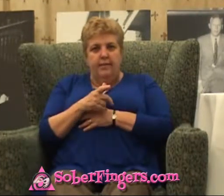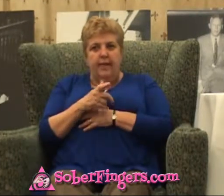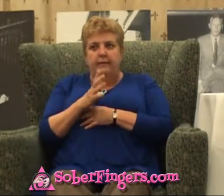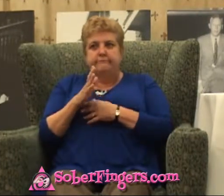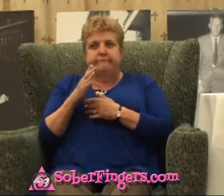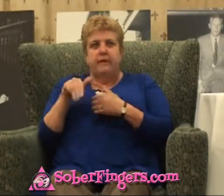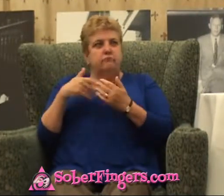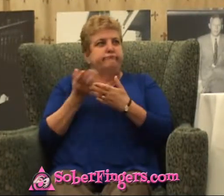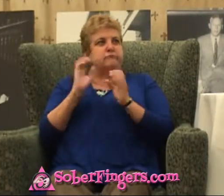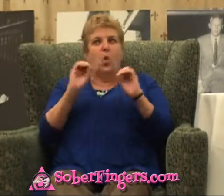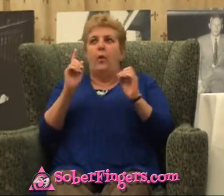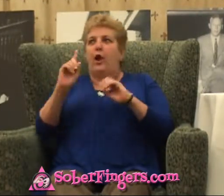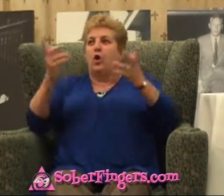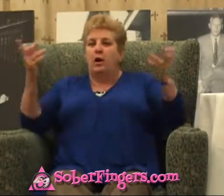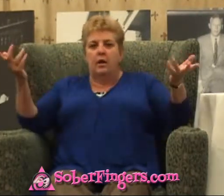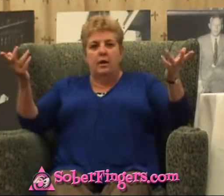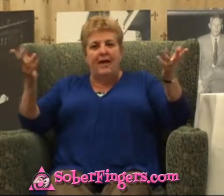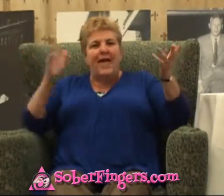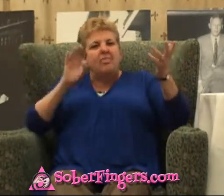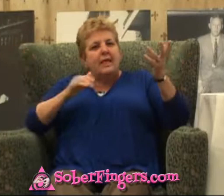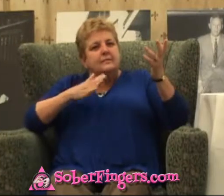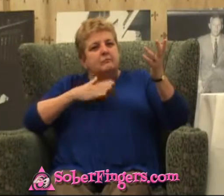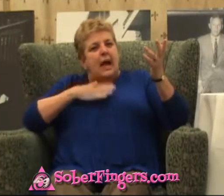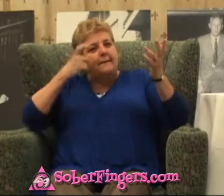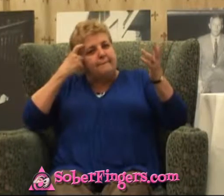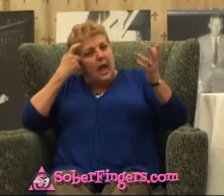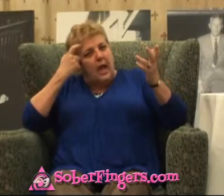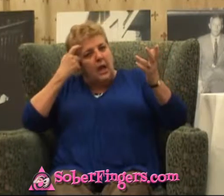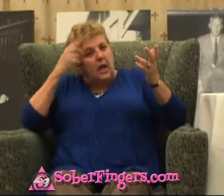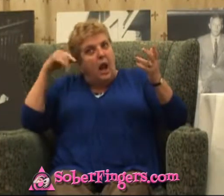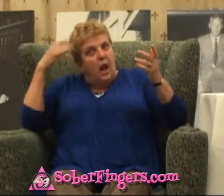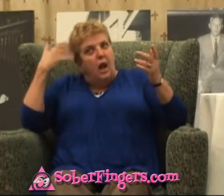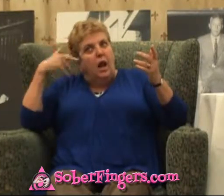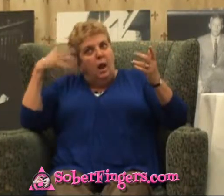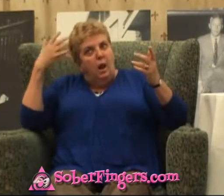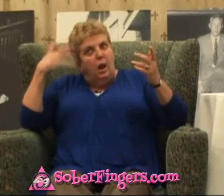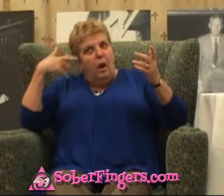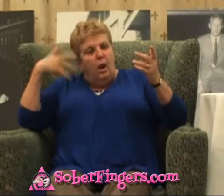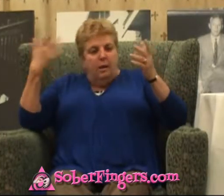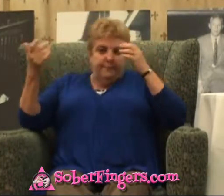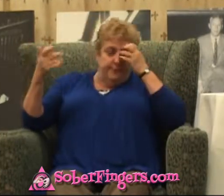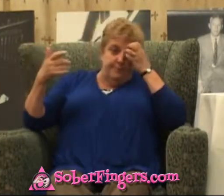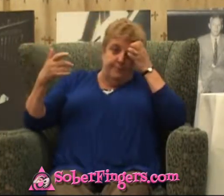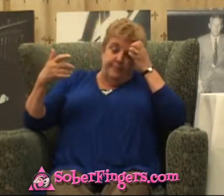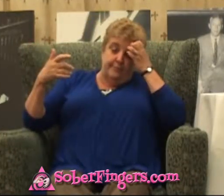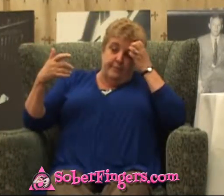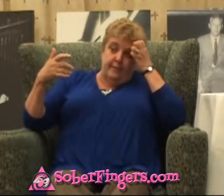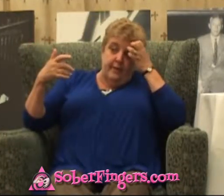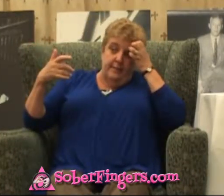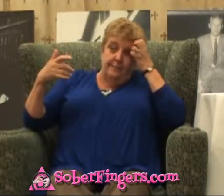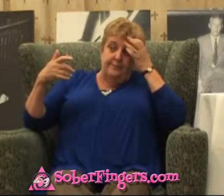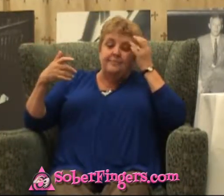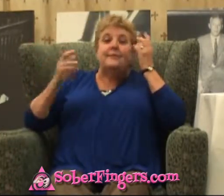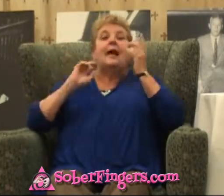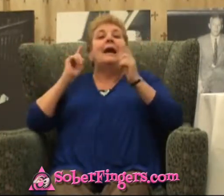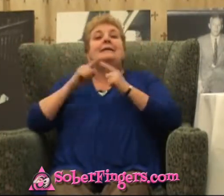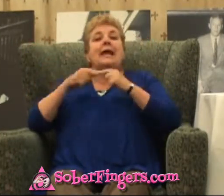That is how my head works. Unless it's either full of alcohol or Alcoholics Anonymous. You know, and at